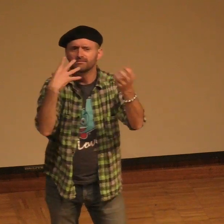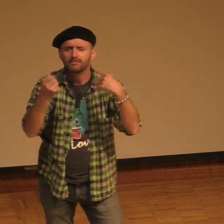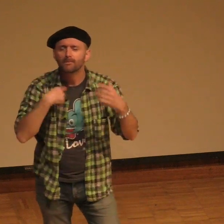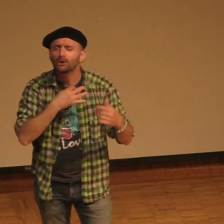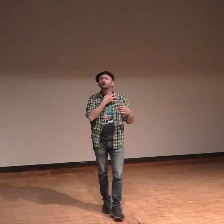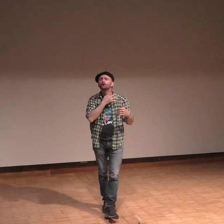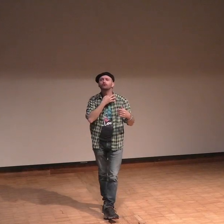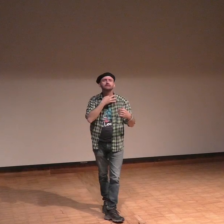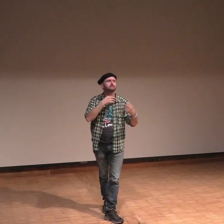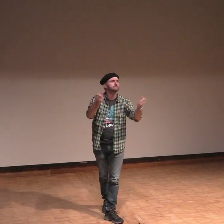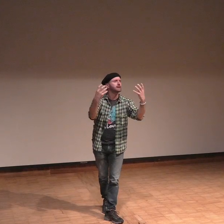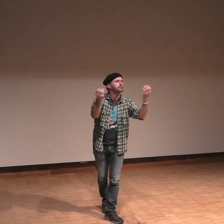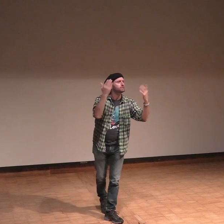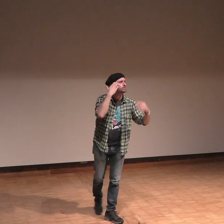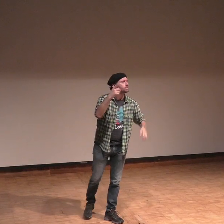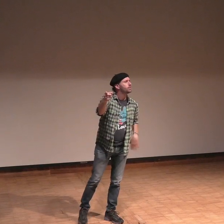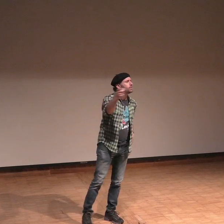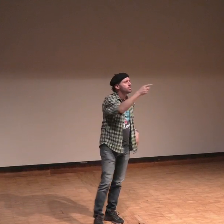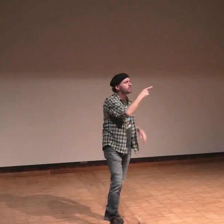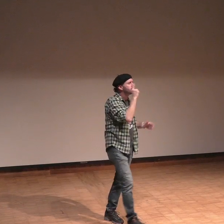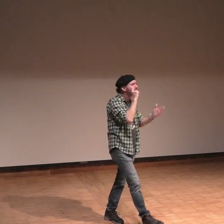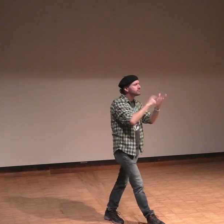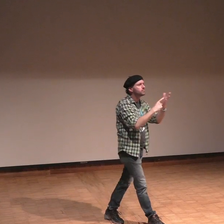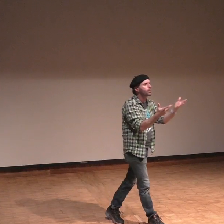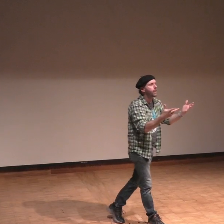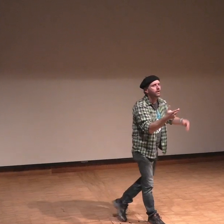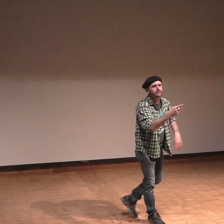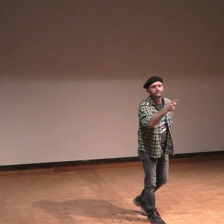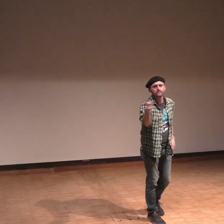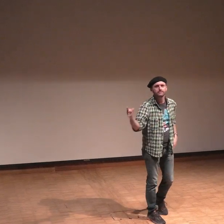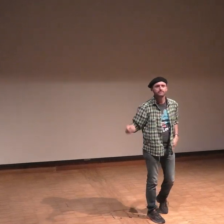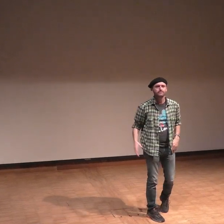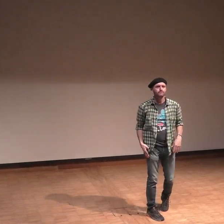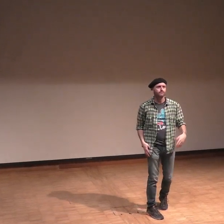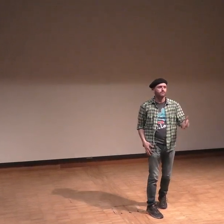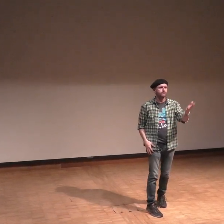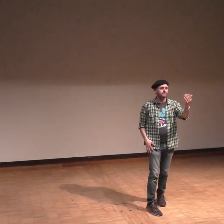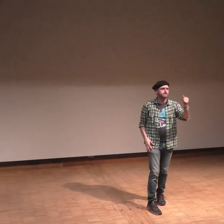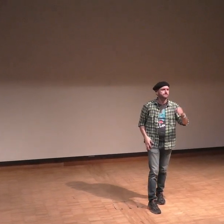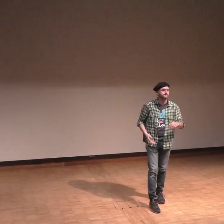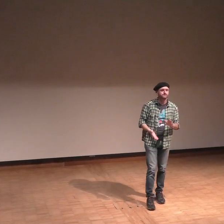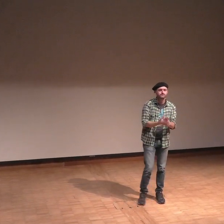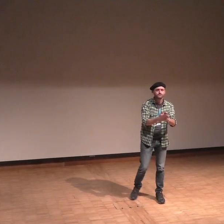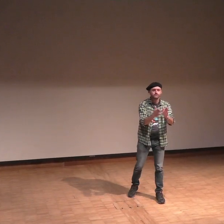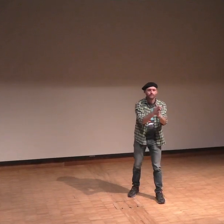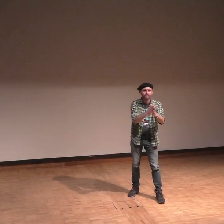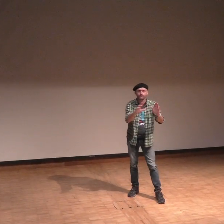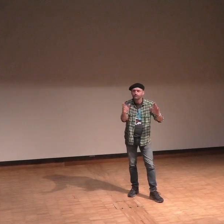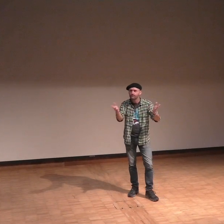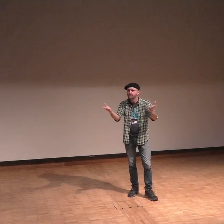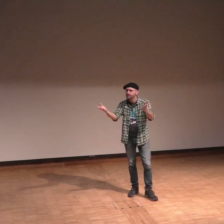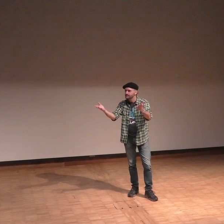you saw in the poem. What did you recognize of what I signed?